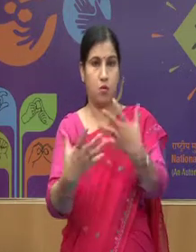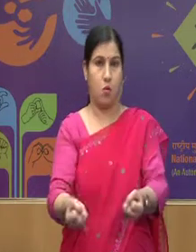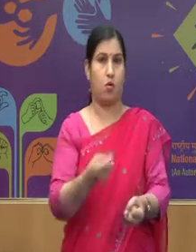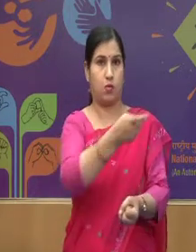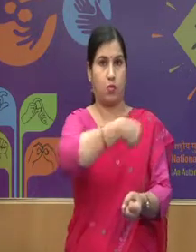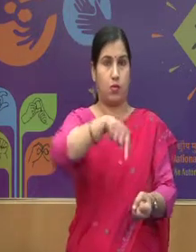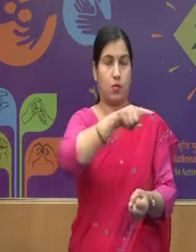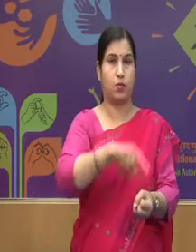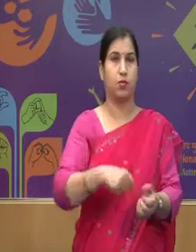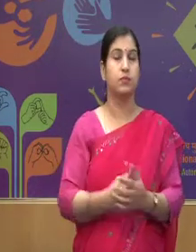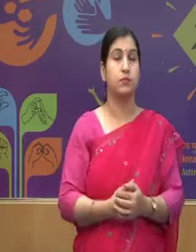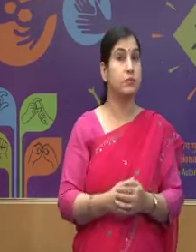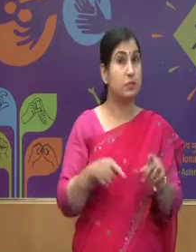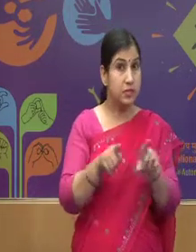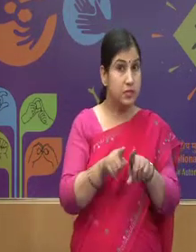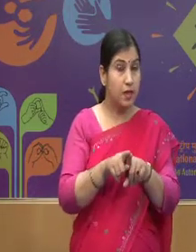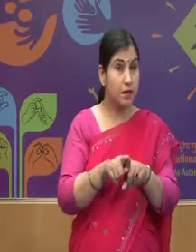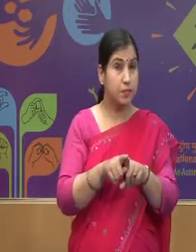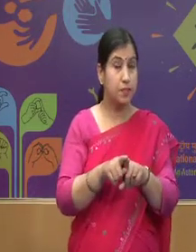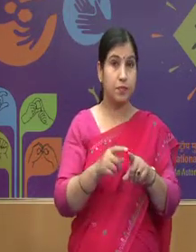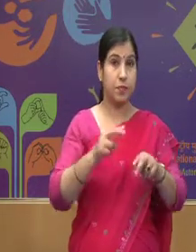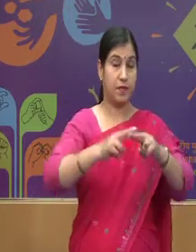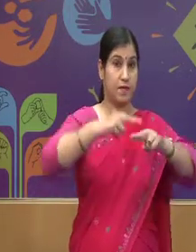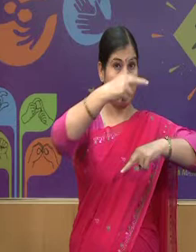Colonial powers which led to exploitation of China.